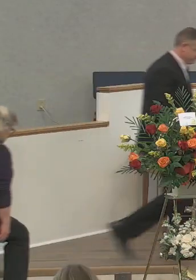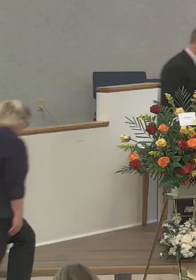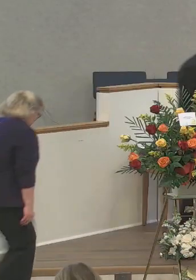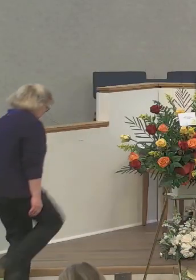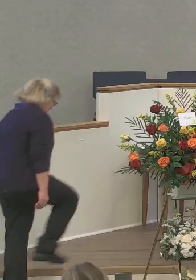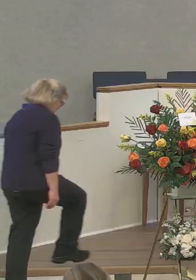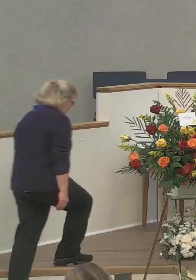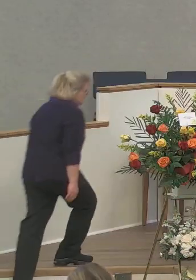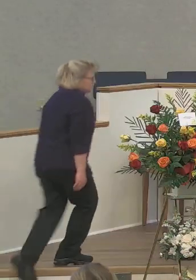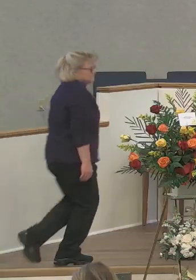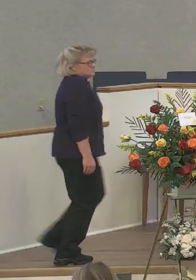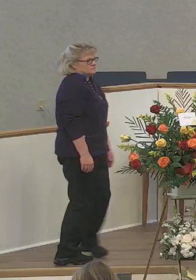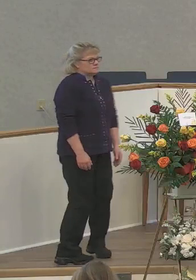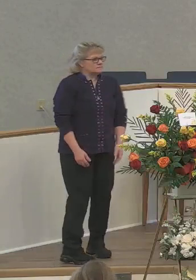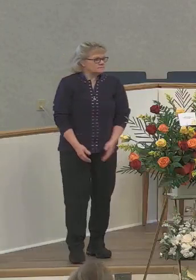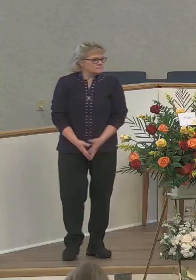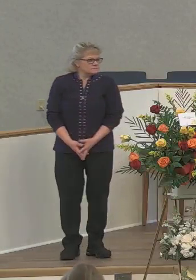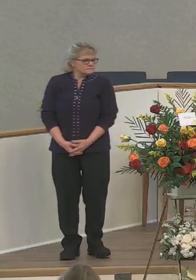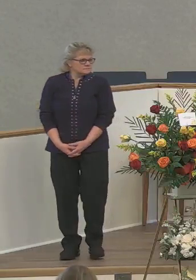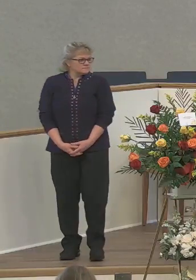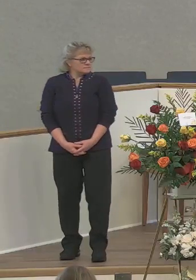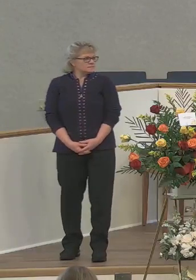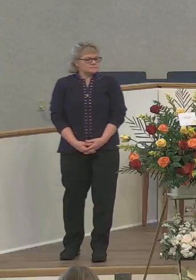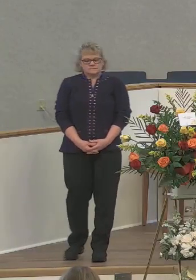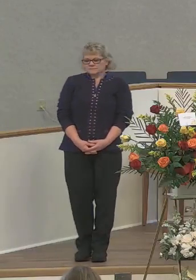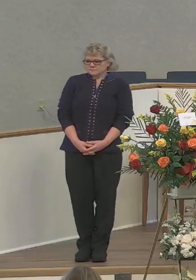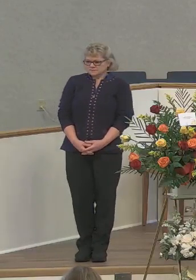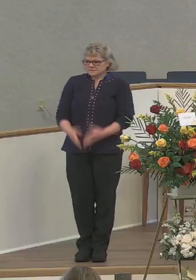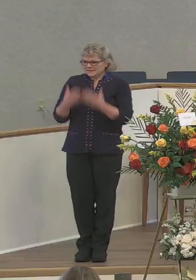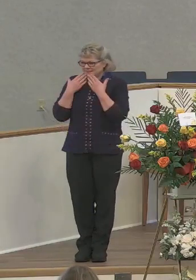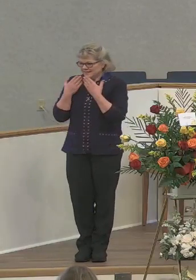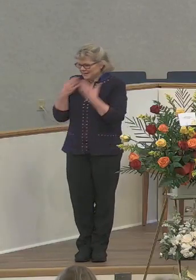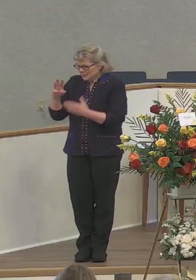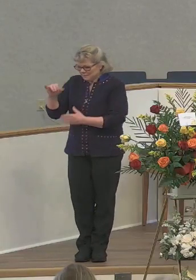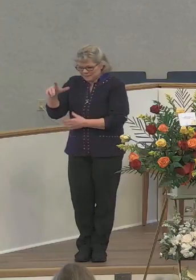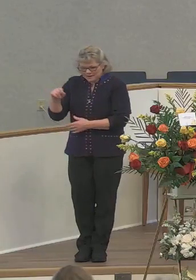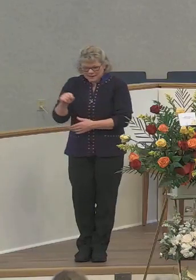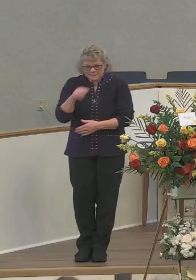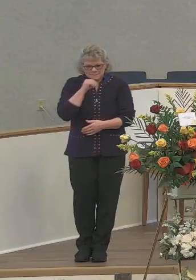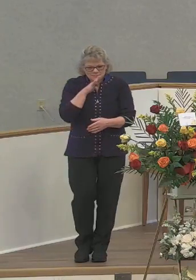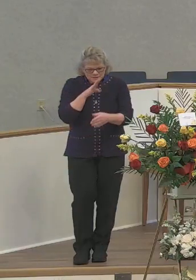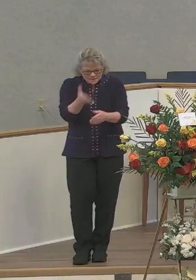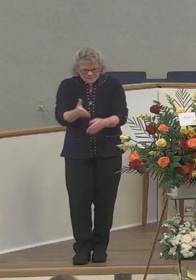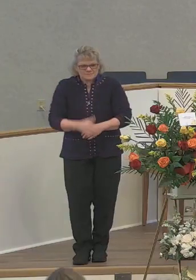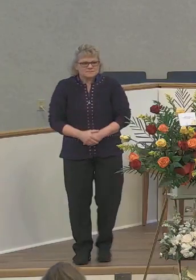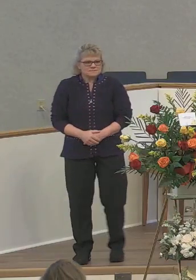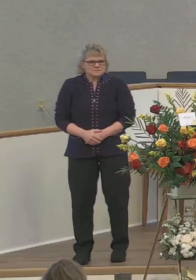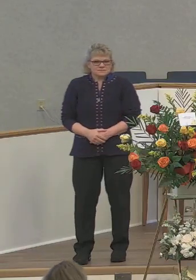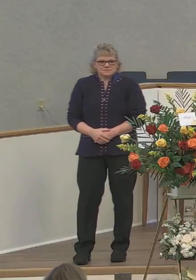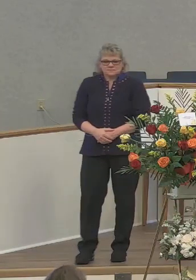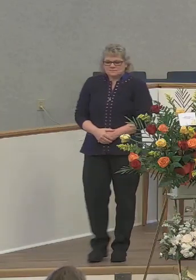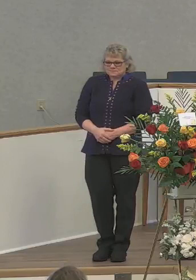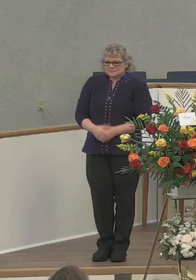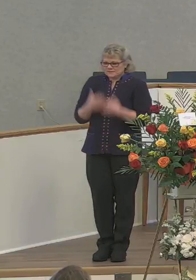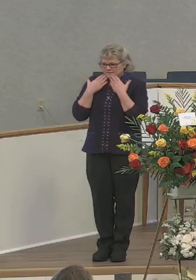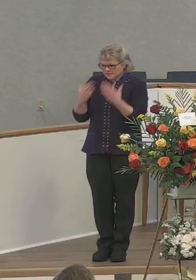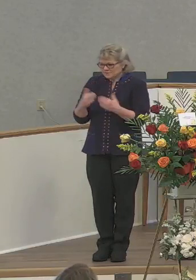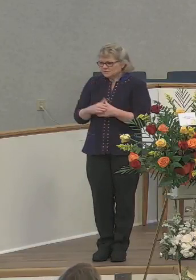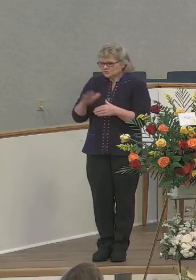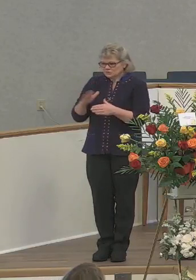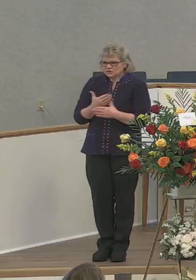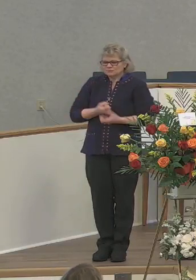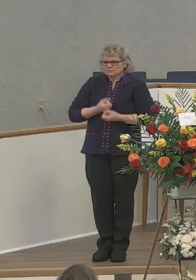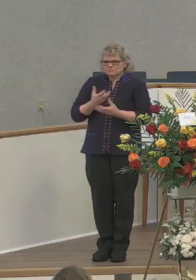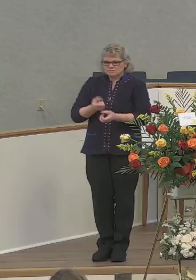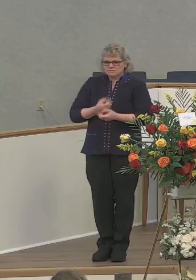Thank you, Matt and Mary Beth. and everyone else who have shared